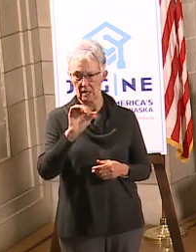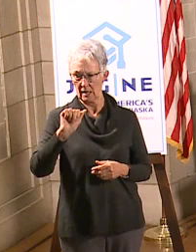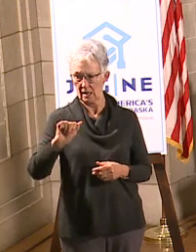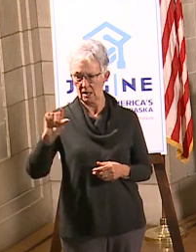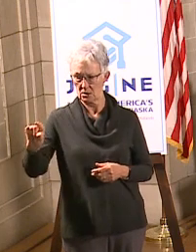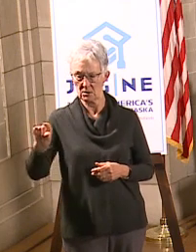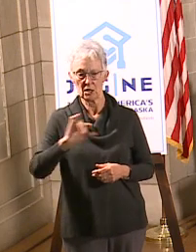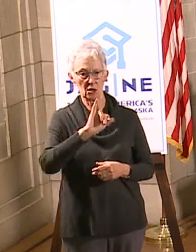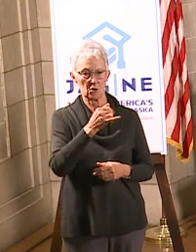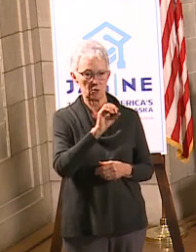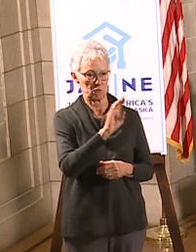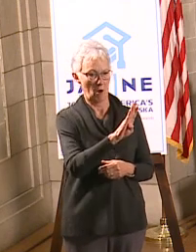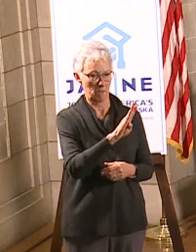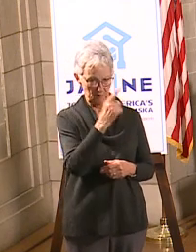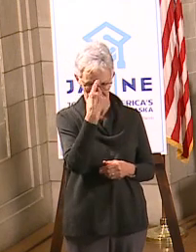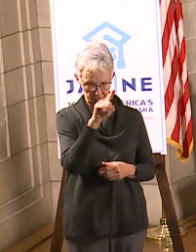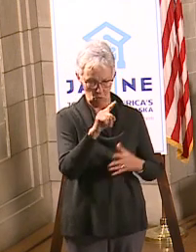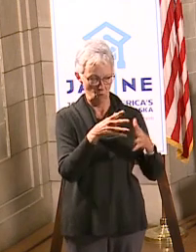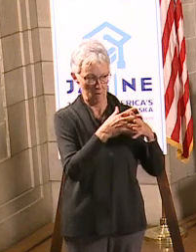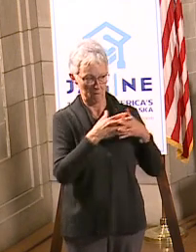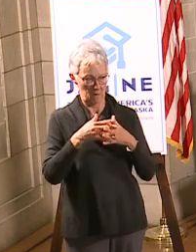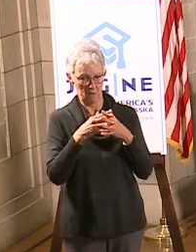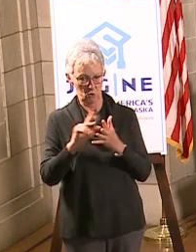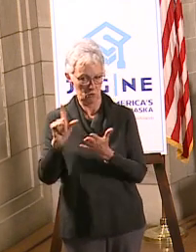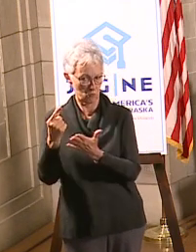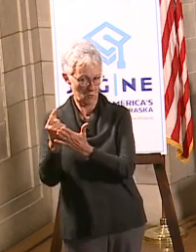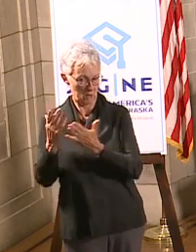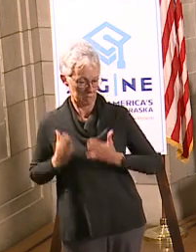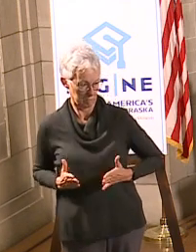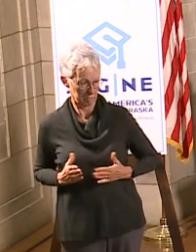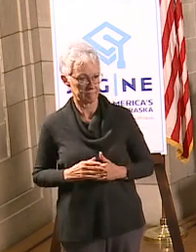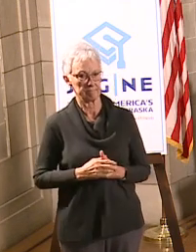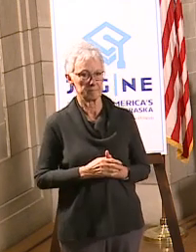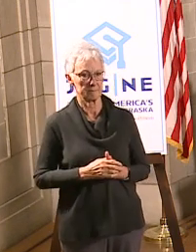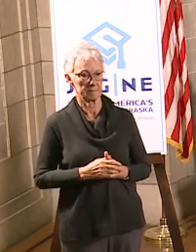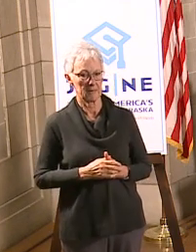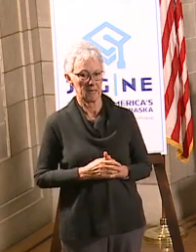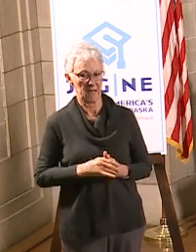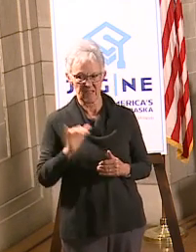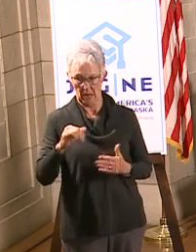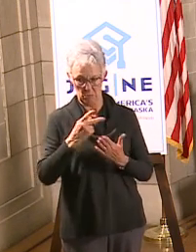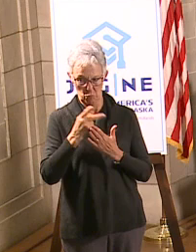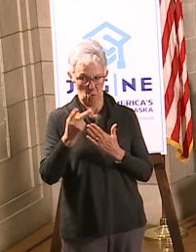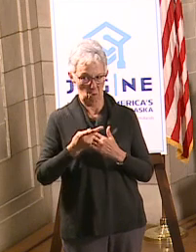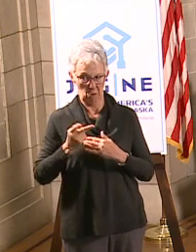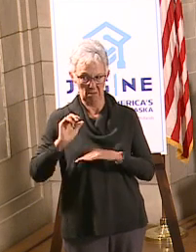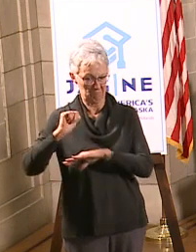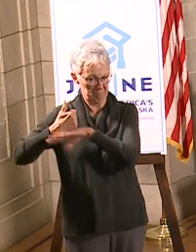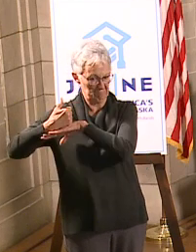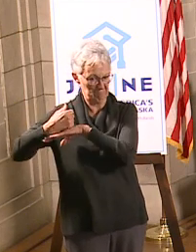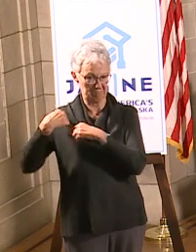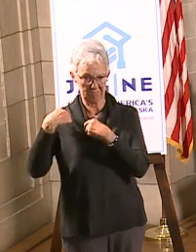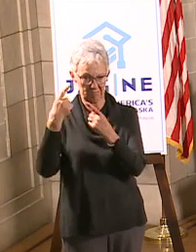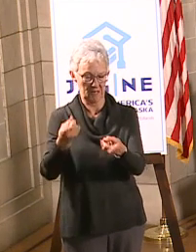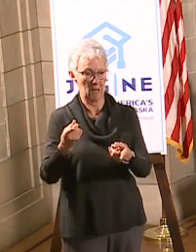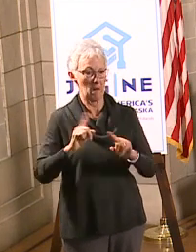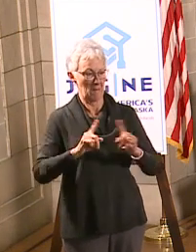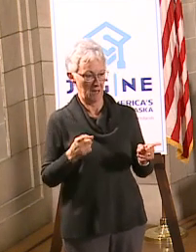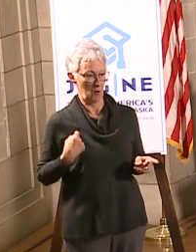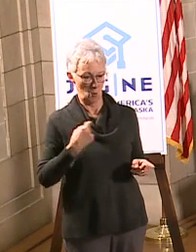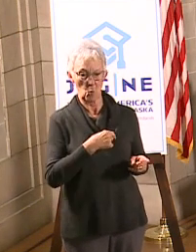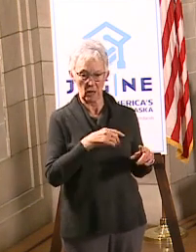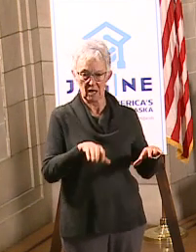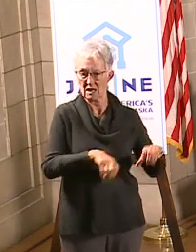this is a program that has been around for quite a while, but we just launched it here in Nebraska in January of 2019.